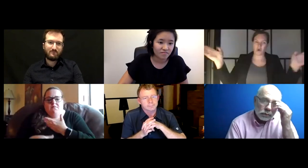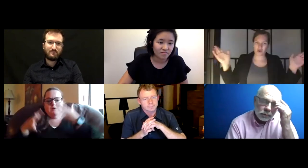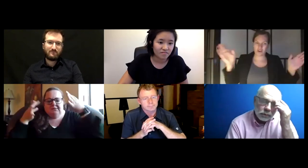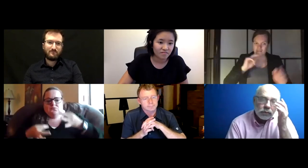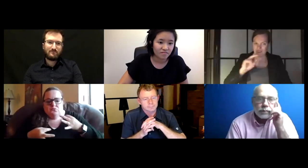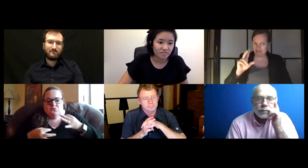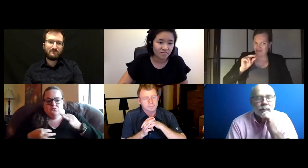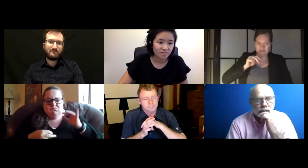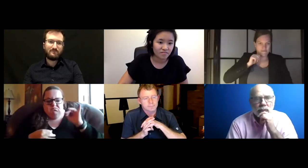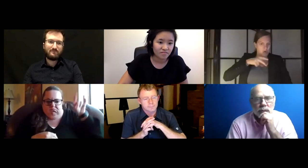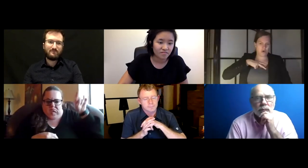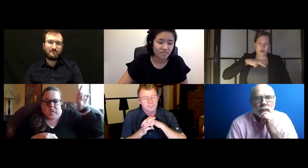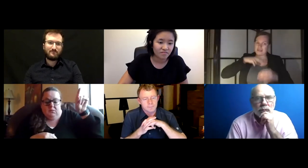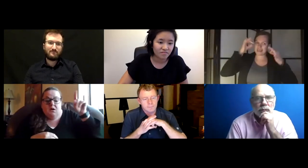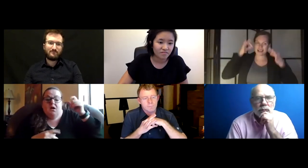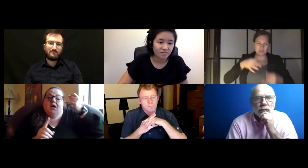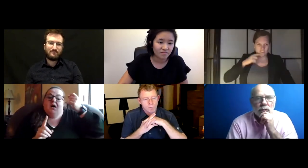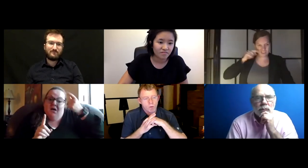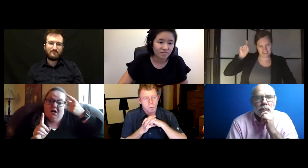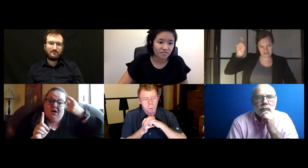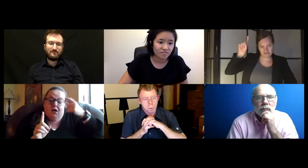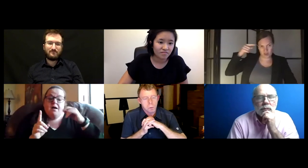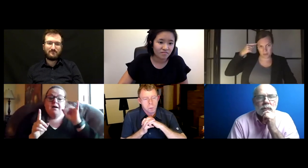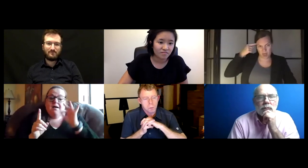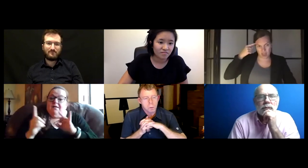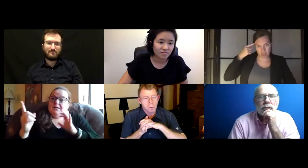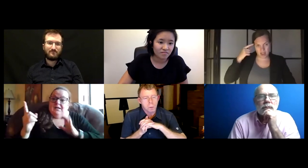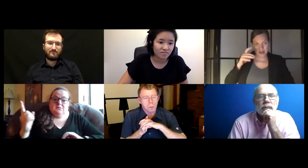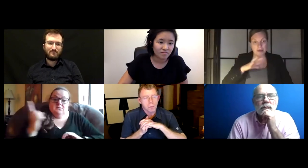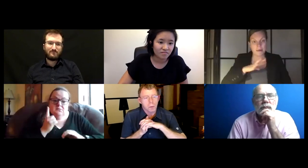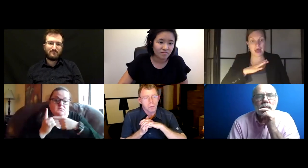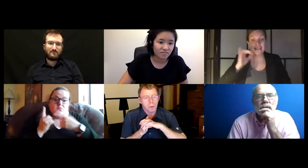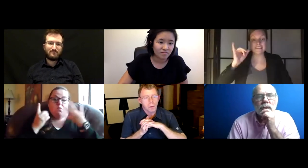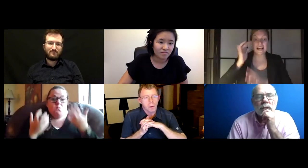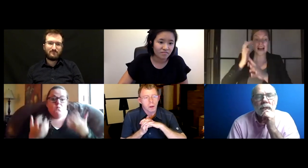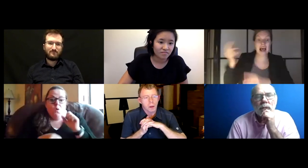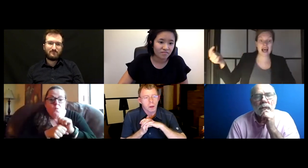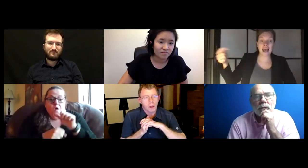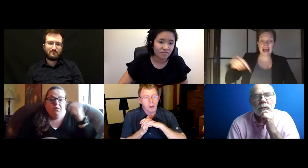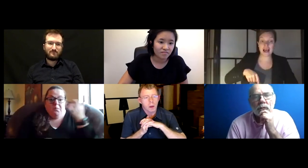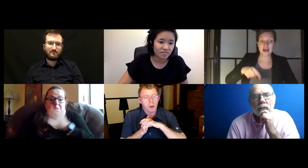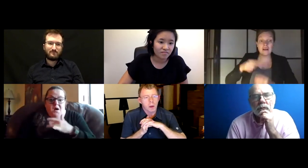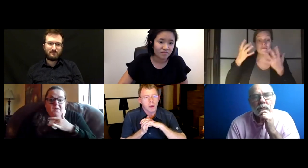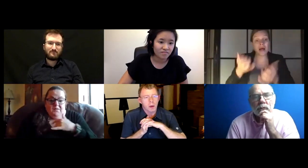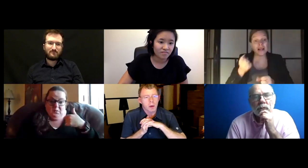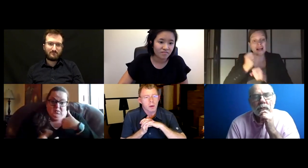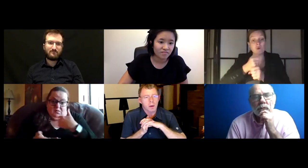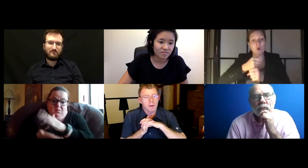to provide services to everybody. We have to refer them to their own geographical